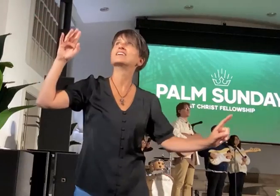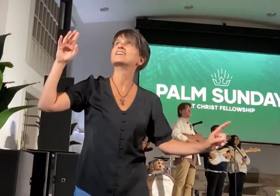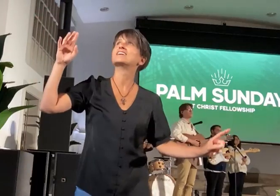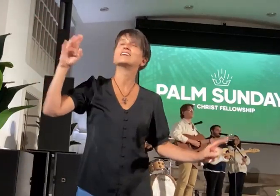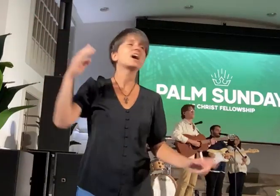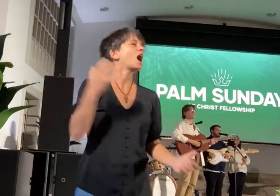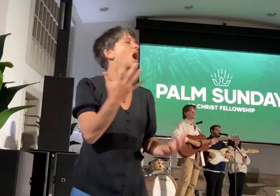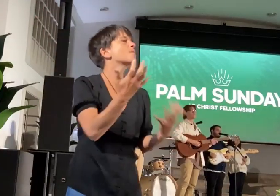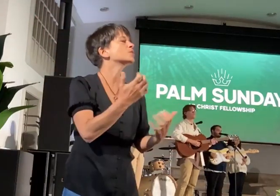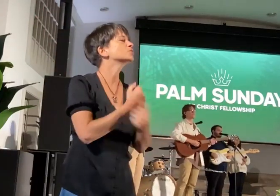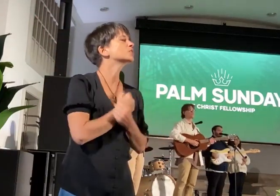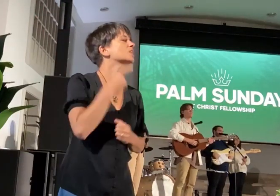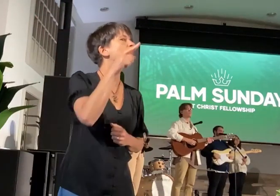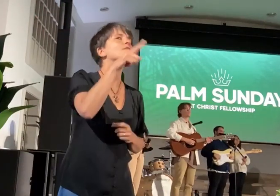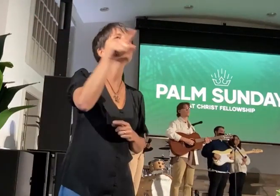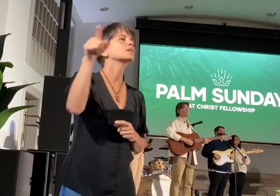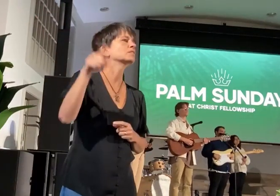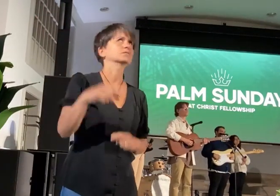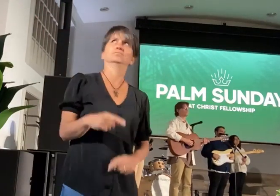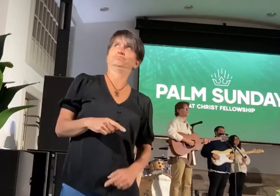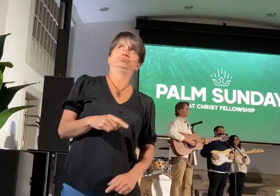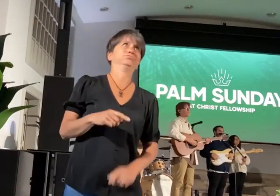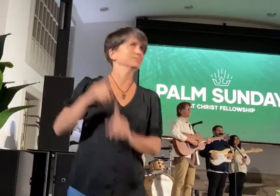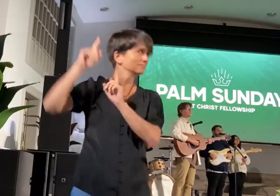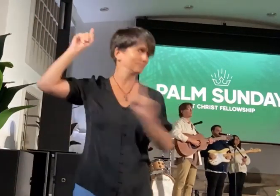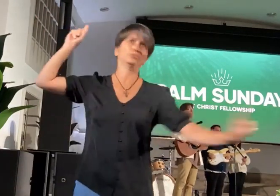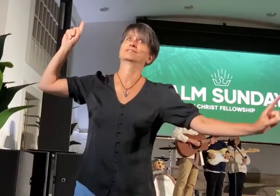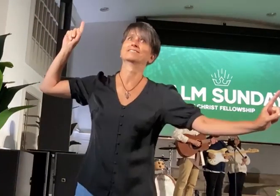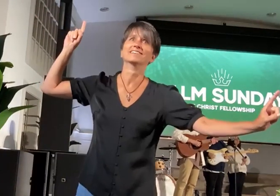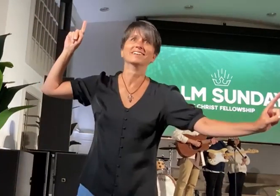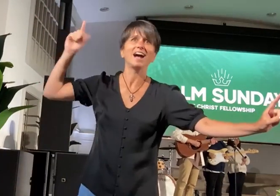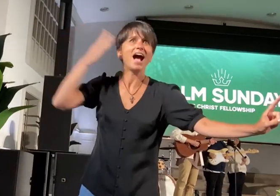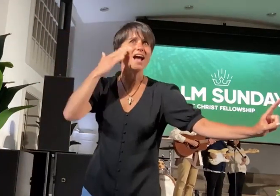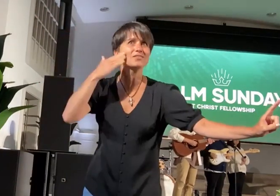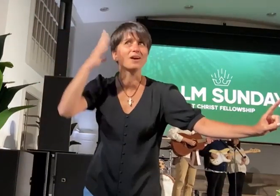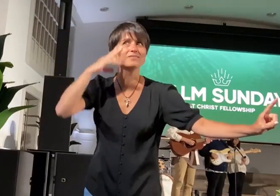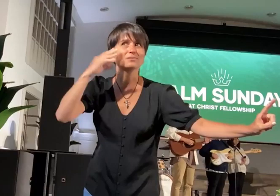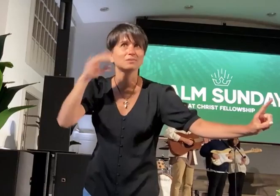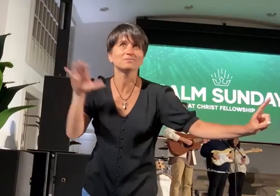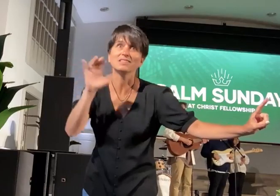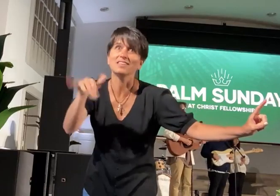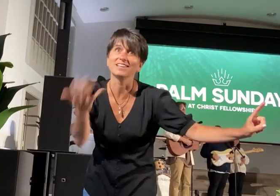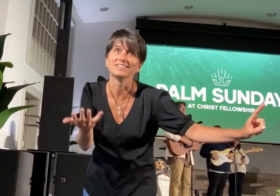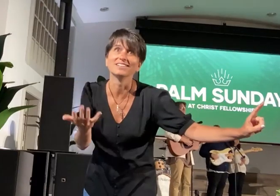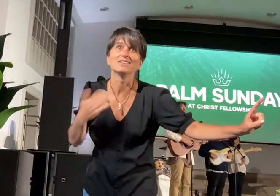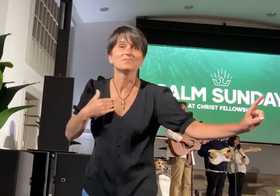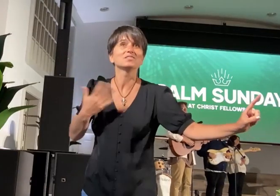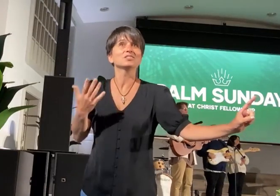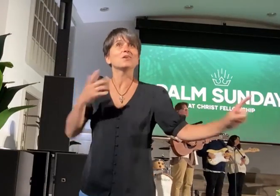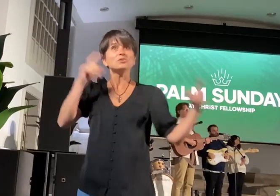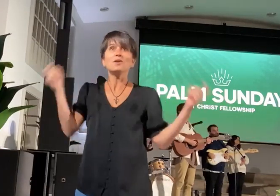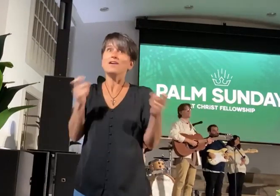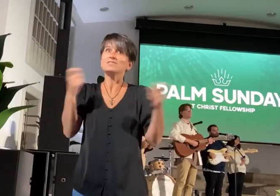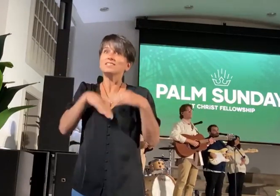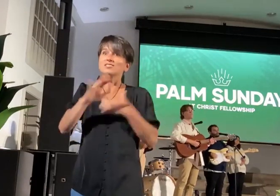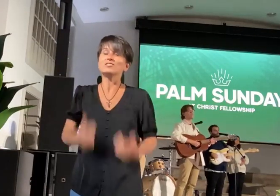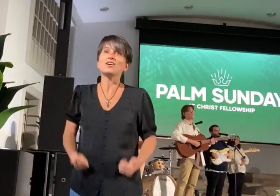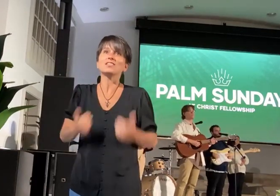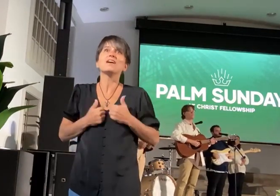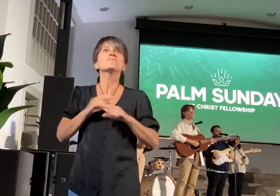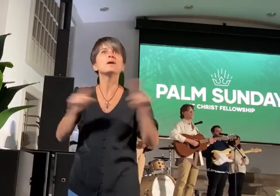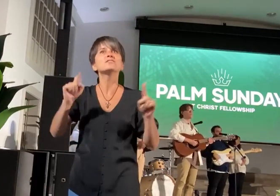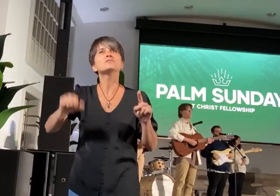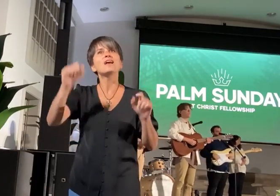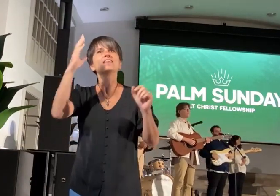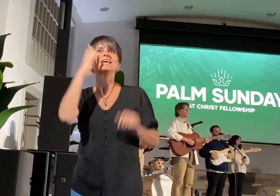people or to share the good news. I know where my feet have carried me into sin at times in my life. But did you know that you can have freedom today